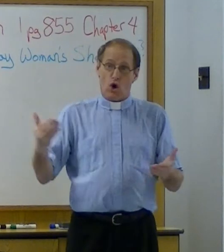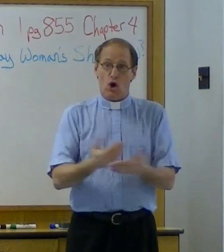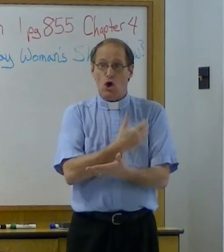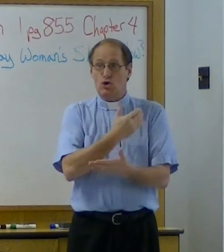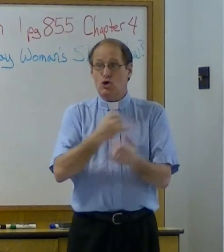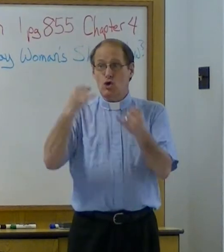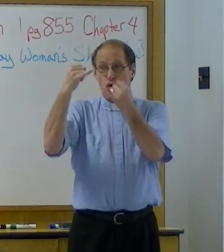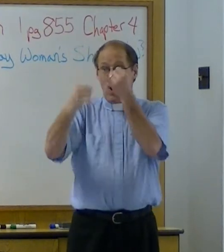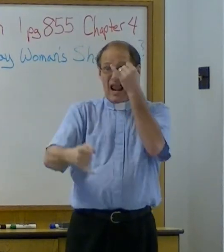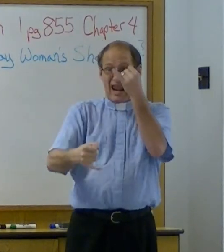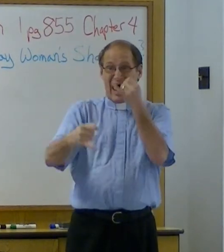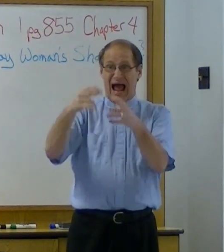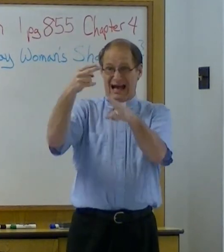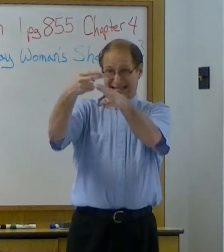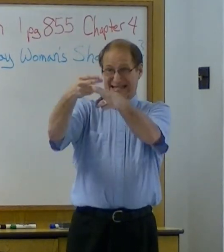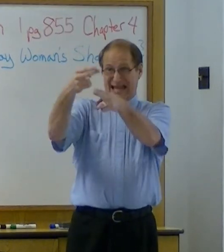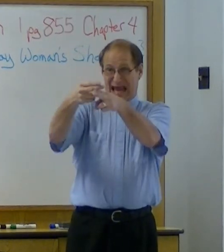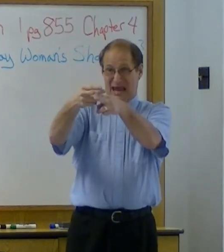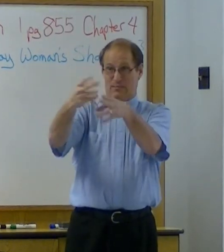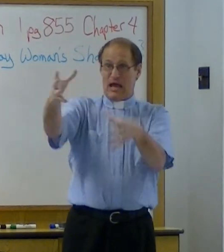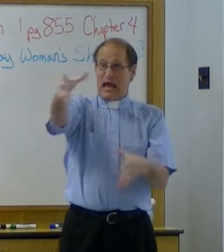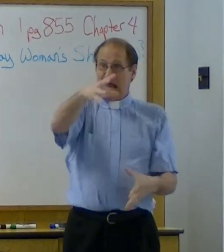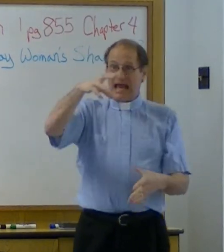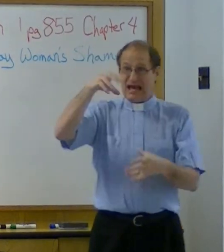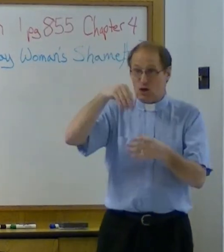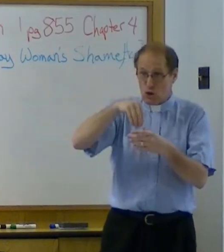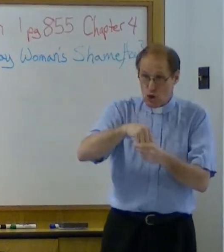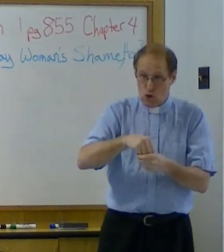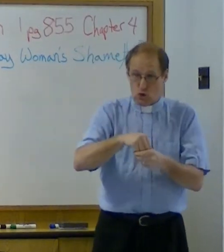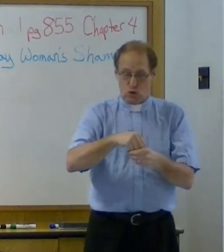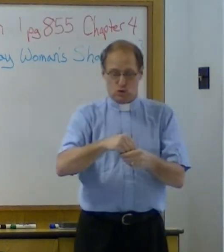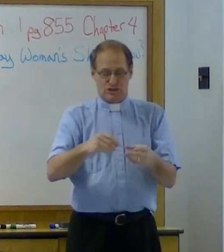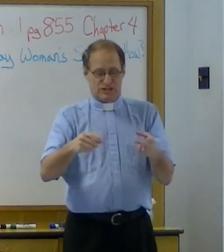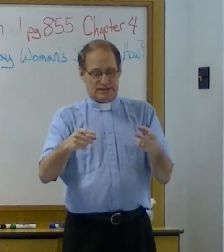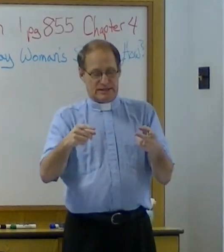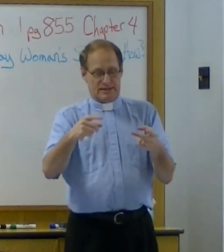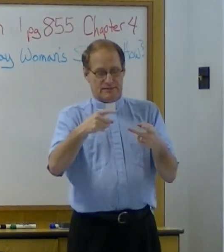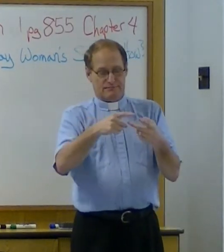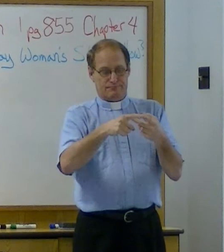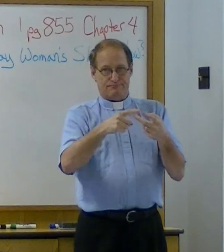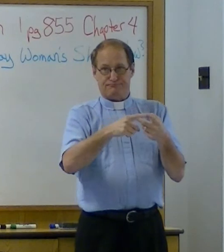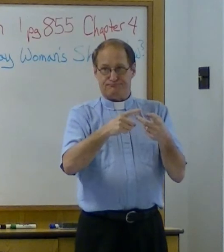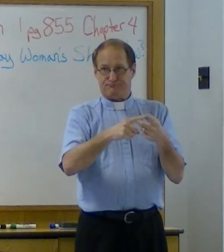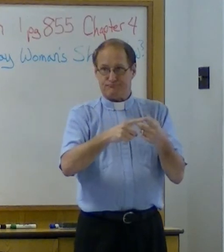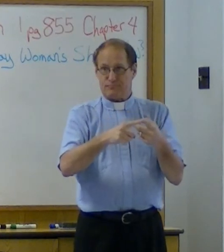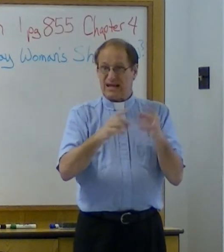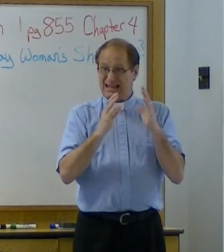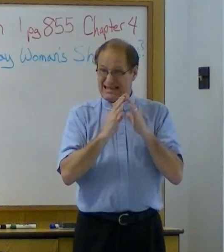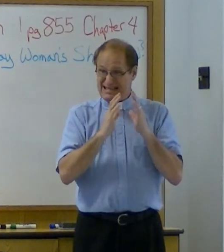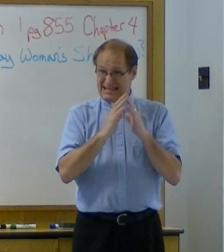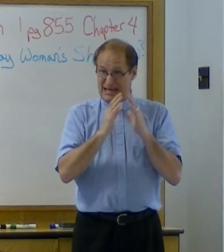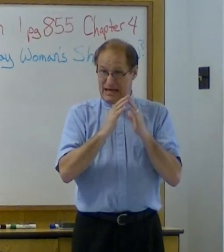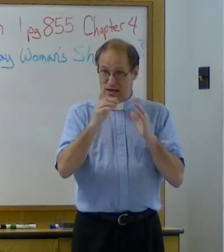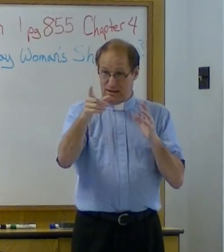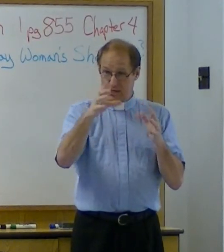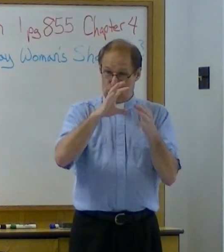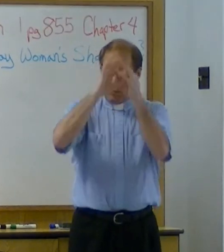Your new last name includes the city that you